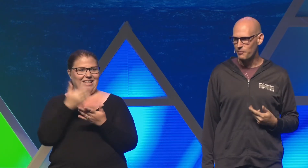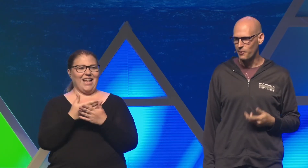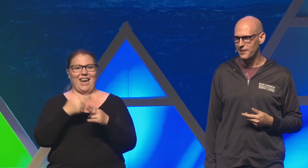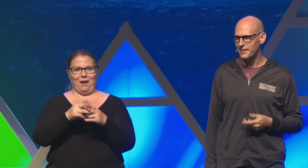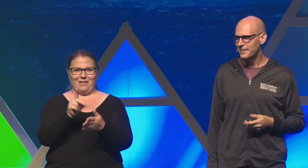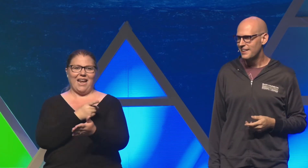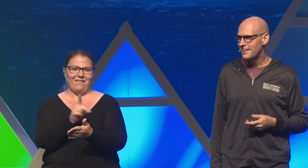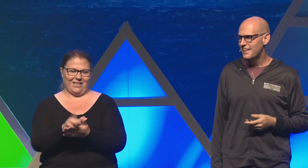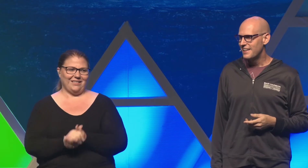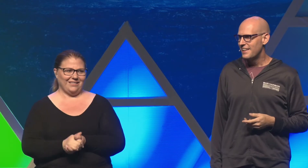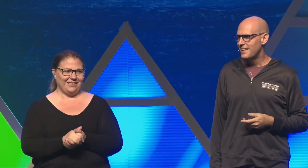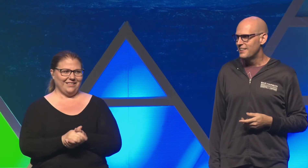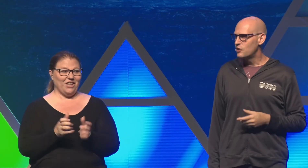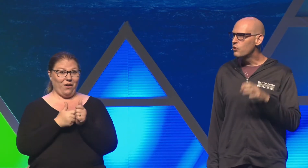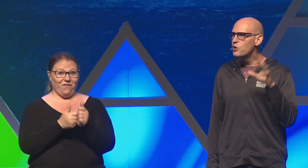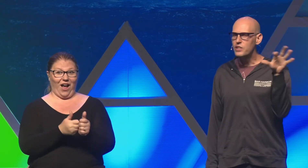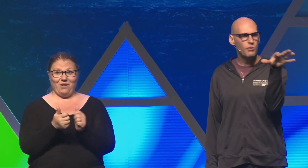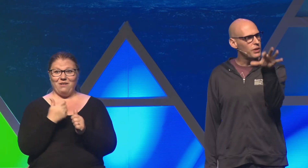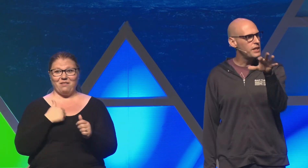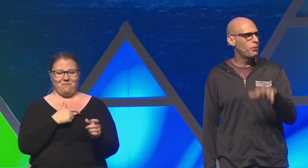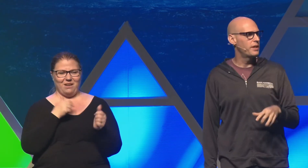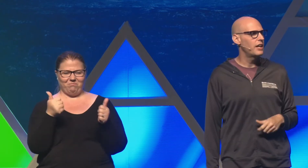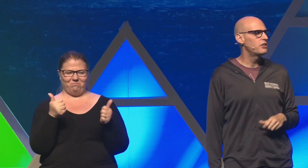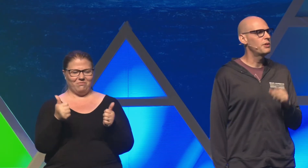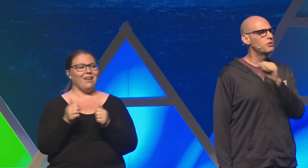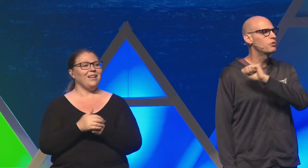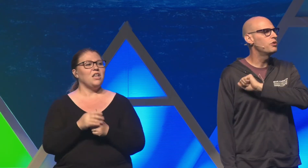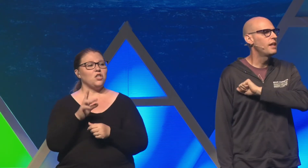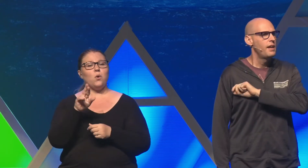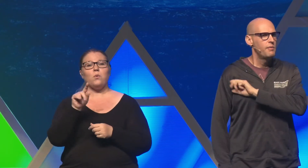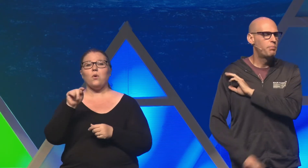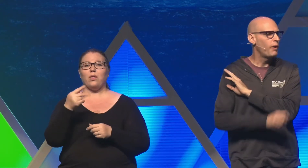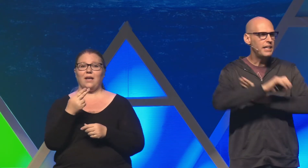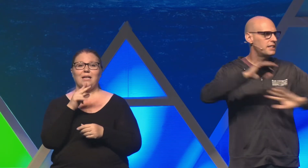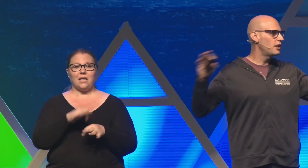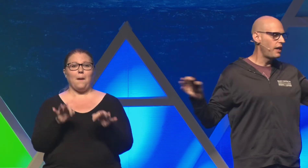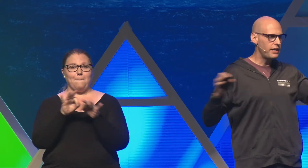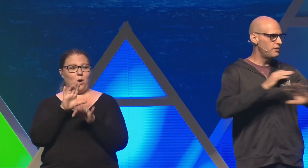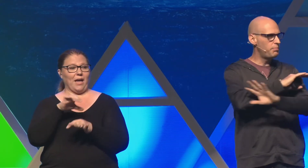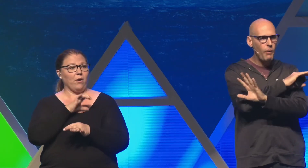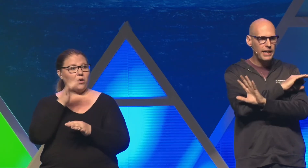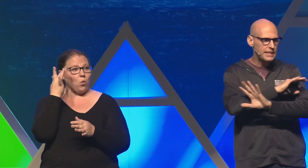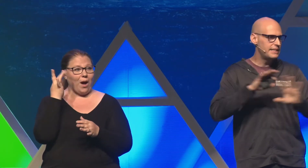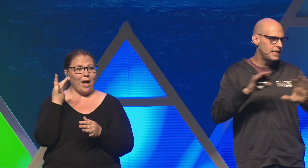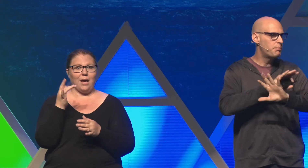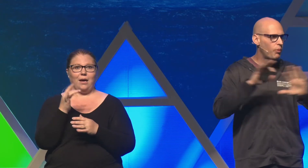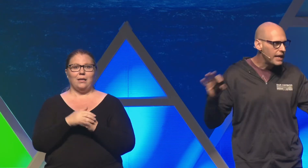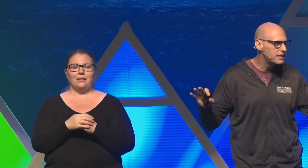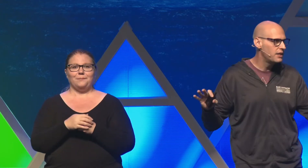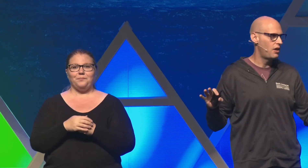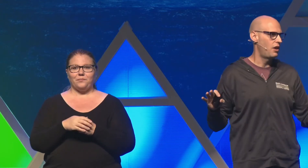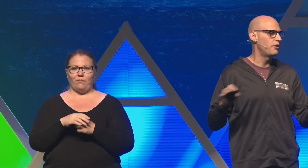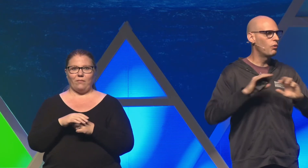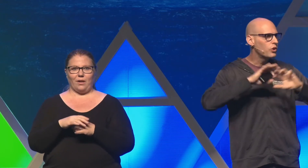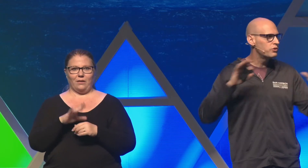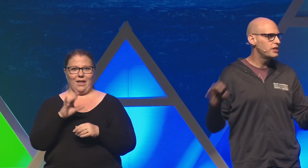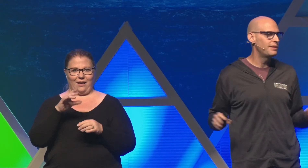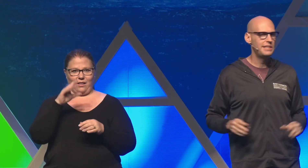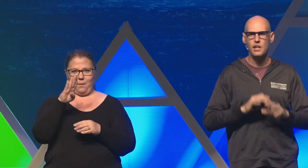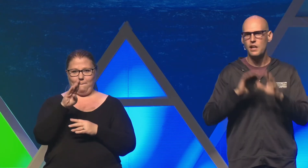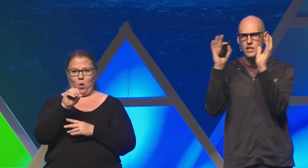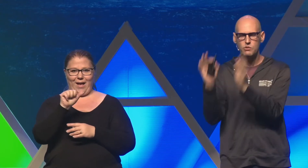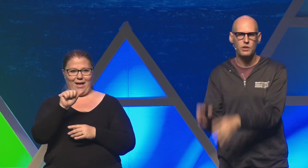this morning. So Ruth is a really important character because Ruth breaks like Boaz in a sense, breaks the law. The oral